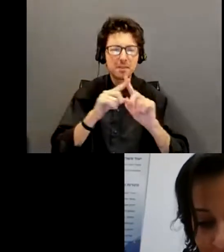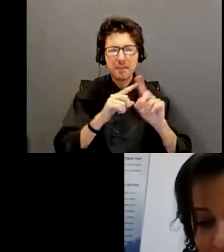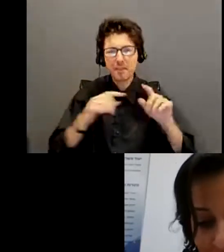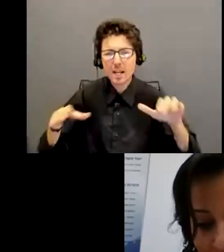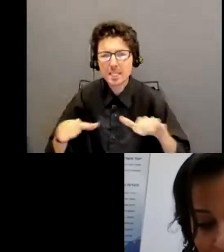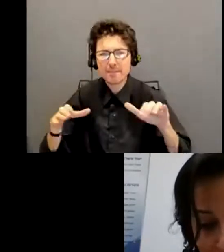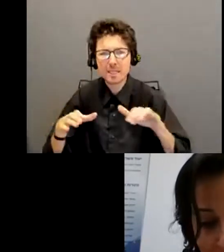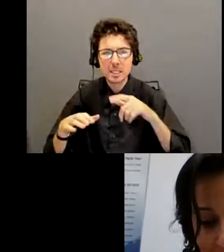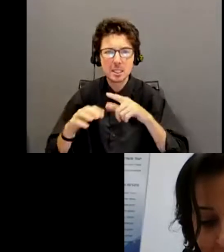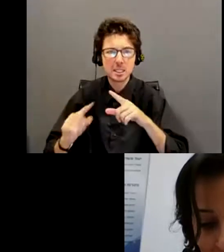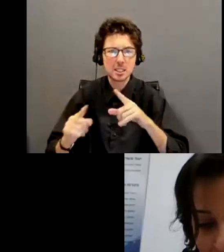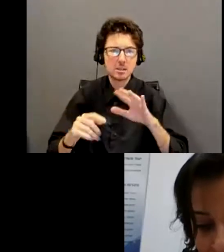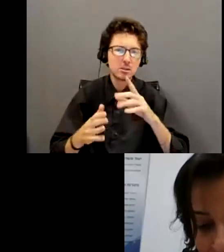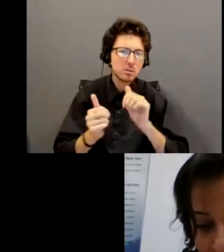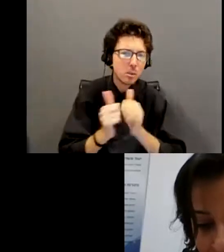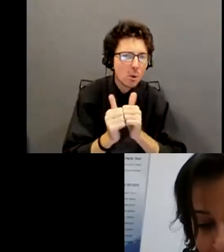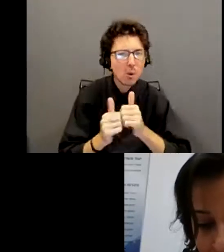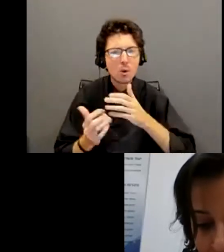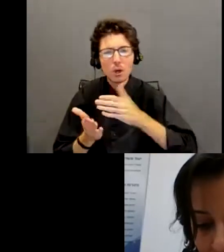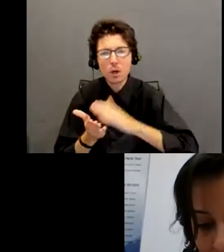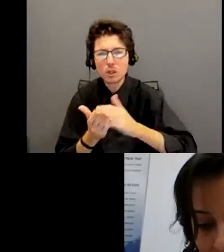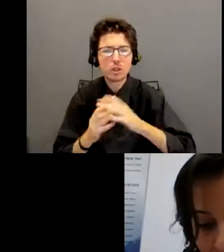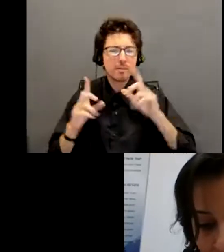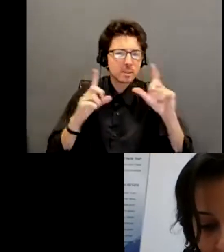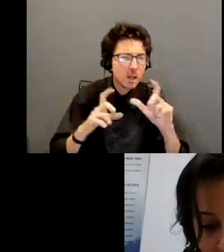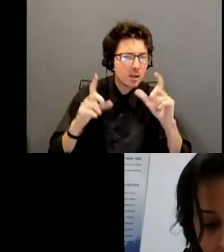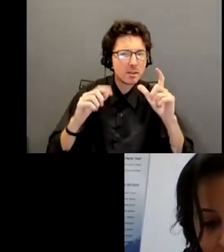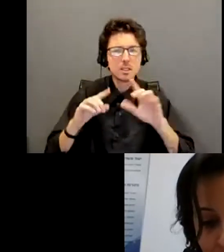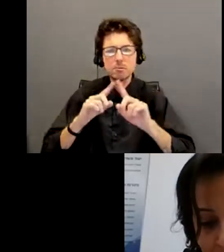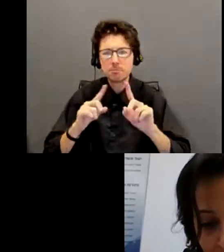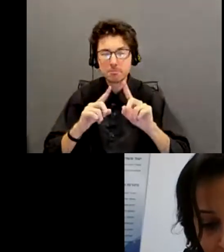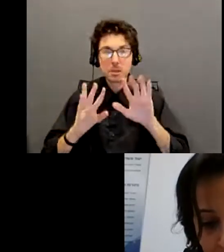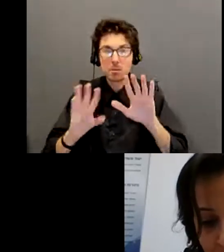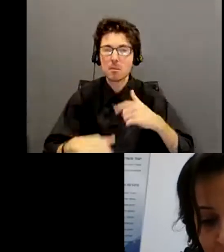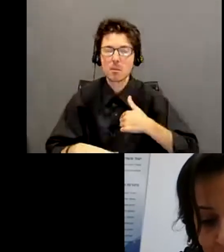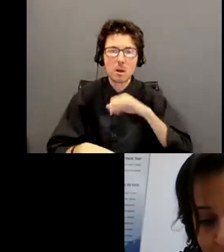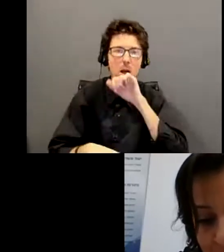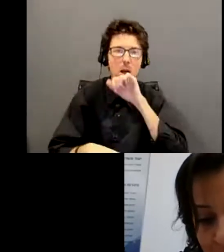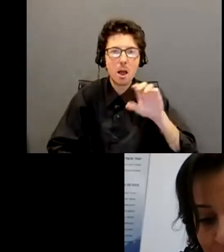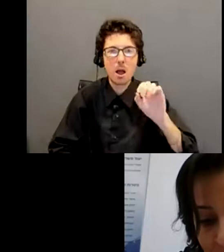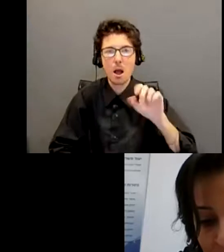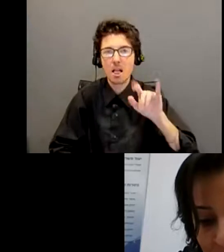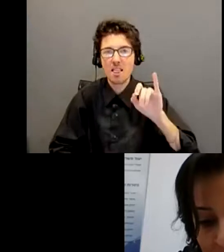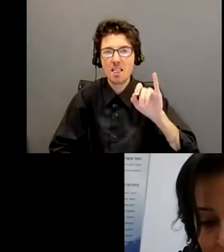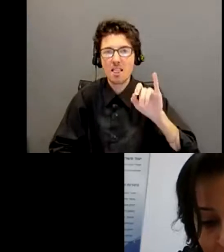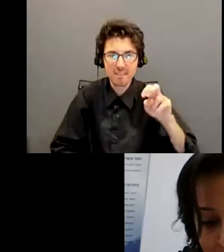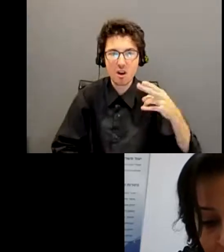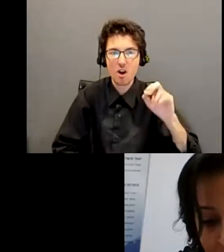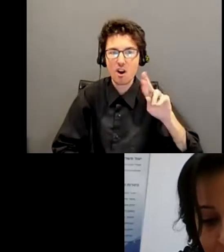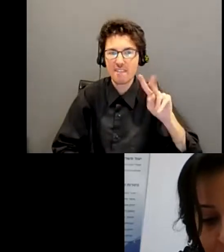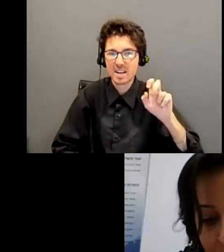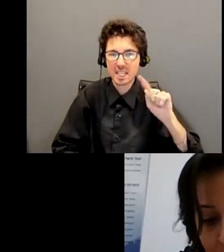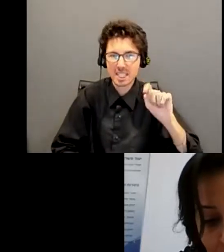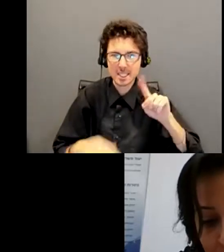harvest because it makes me feel like I belong to my country. I'm also a member of the Future Stars group, whose members are between 12 to 16 years